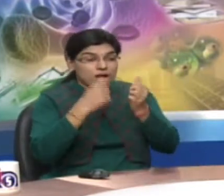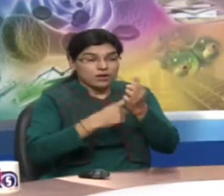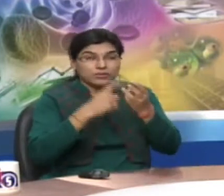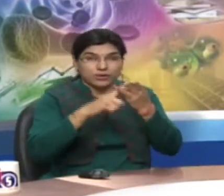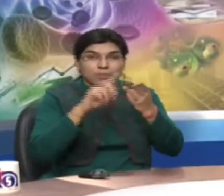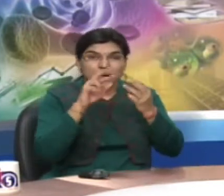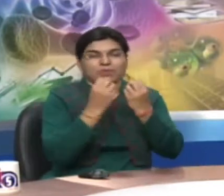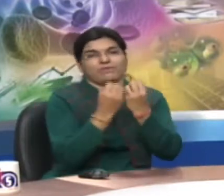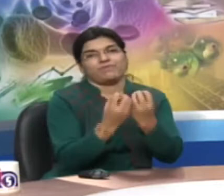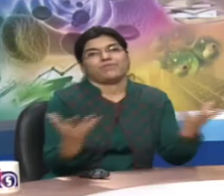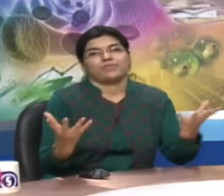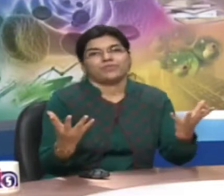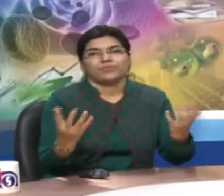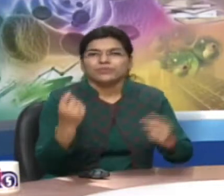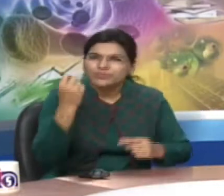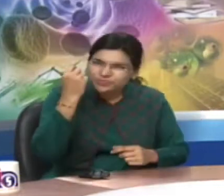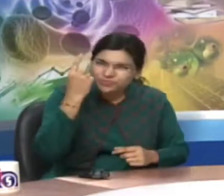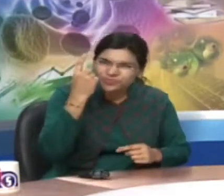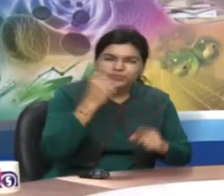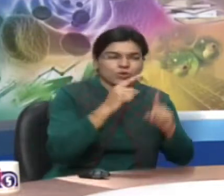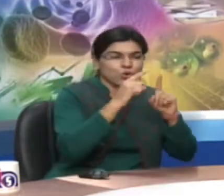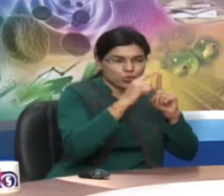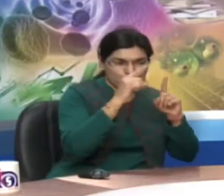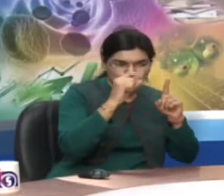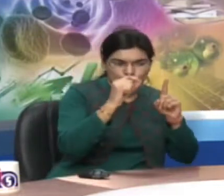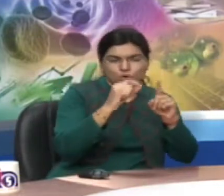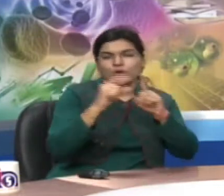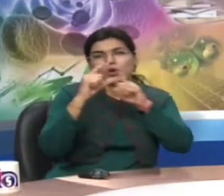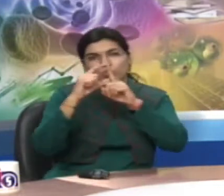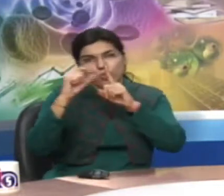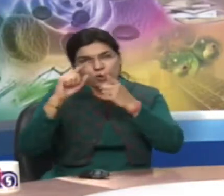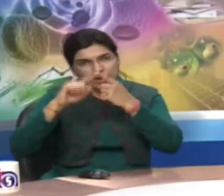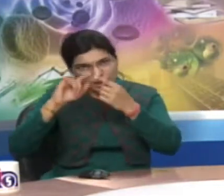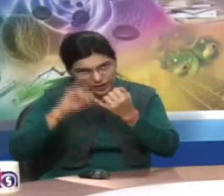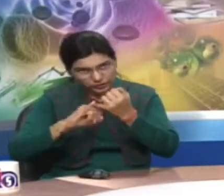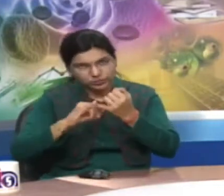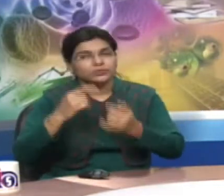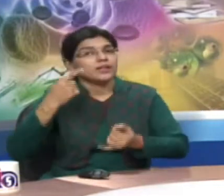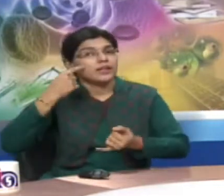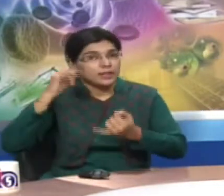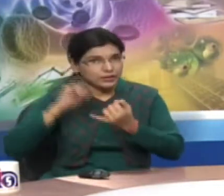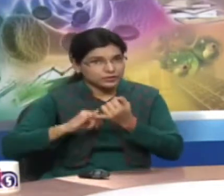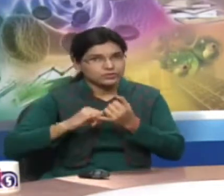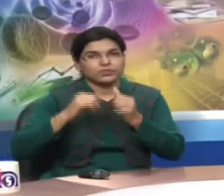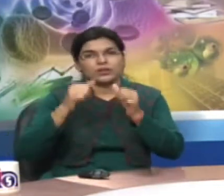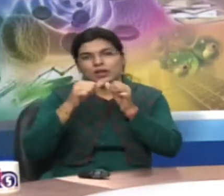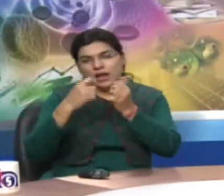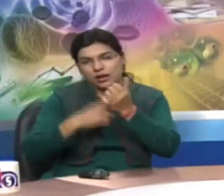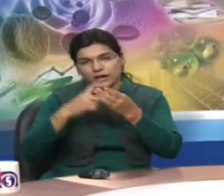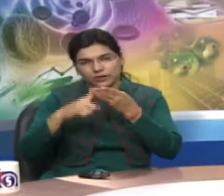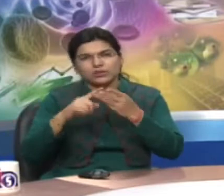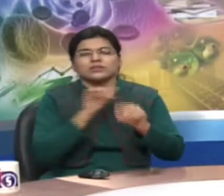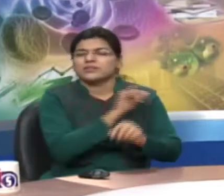Is means singular and are means plural. Always remember this.